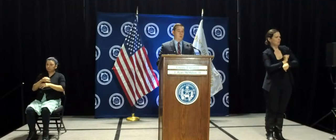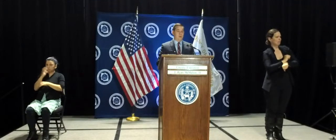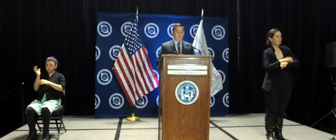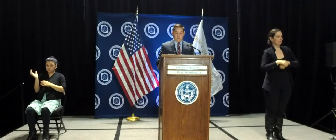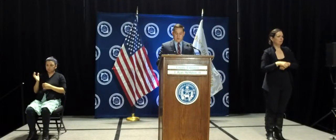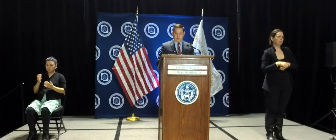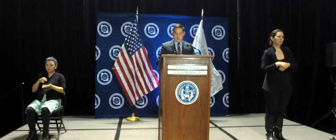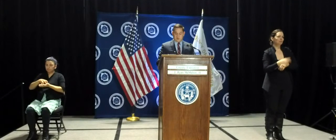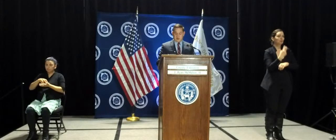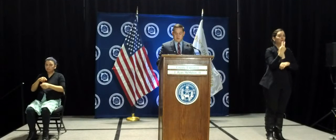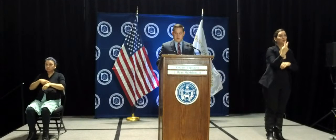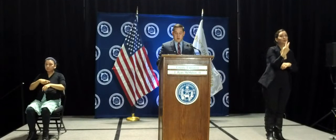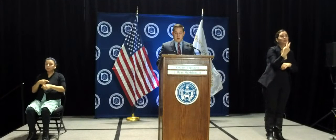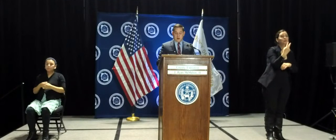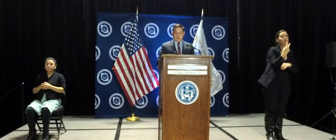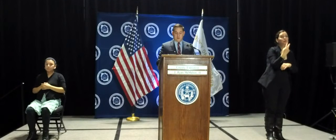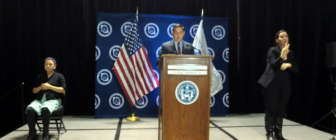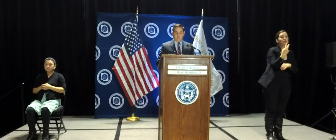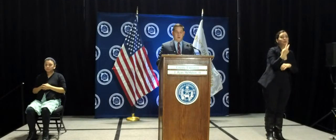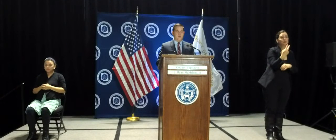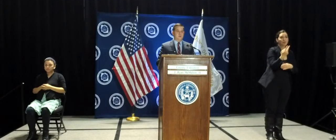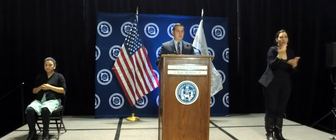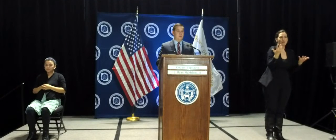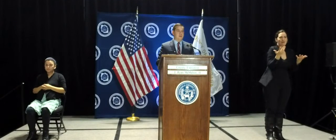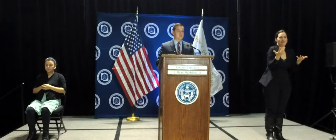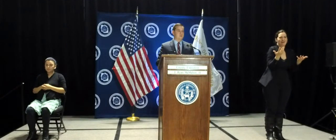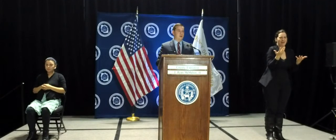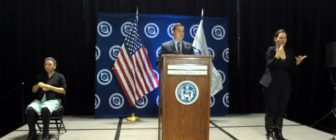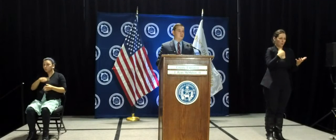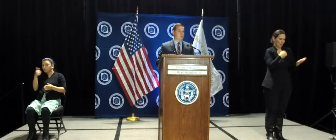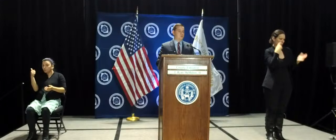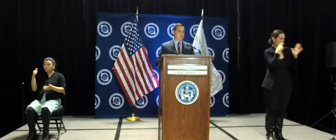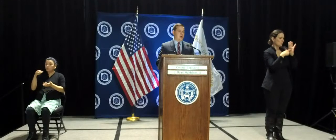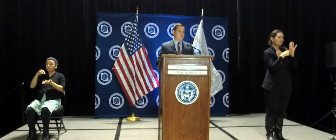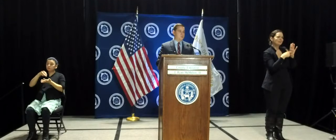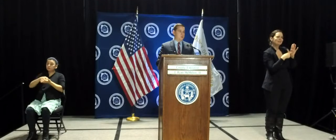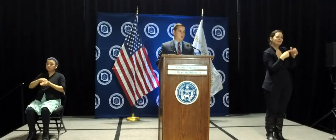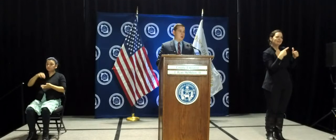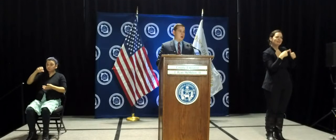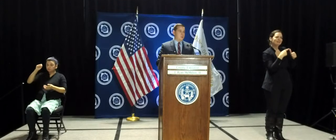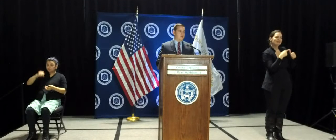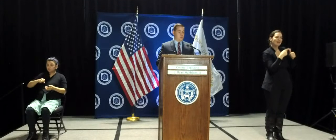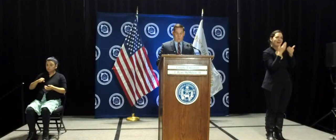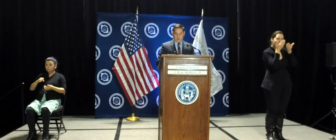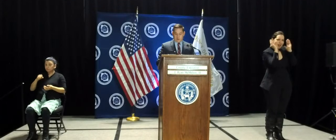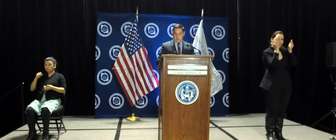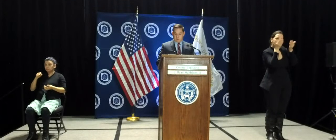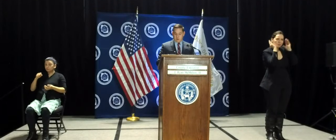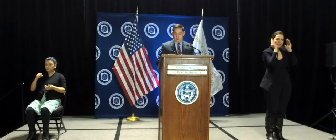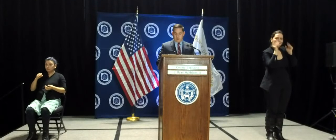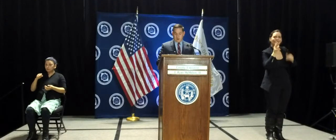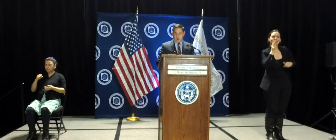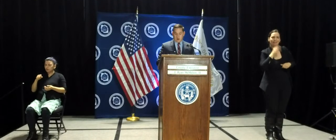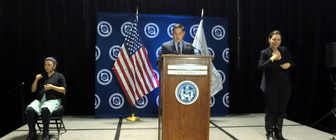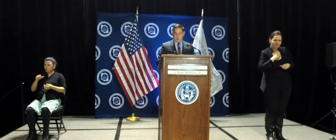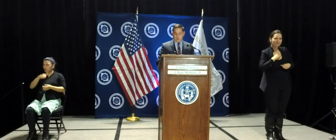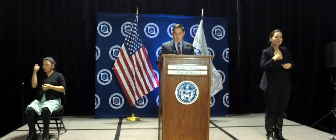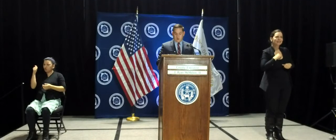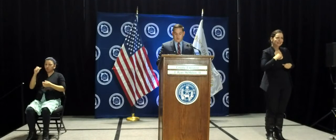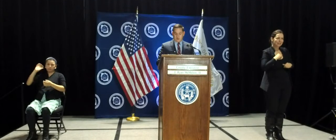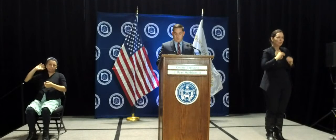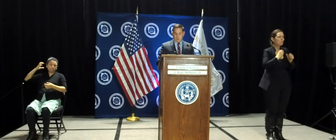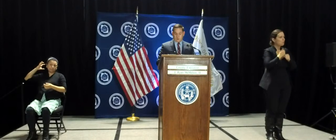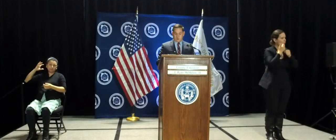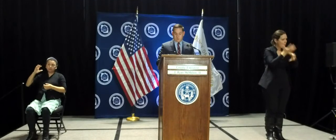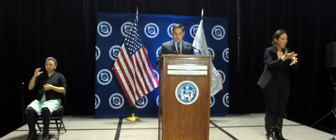South Korea, who've had a lot of success, they were able to isolate, box in the virus in 24 hours. That's where we need to be.